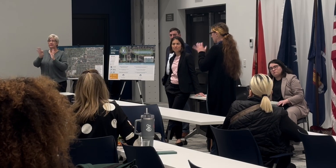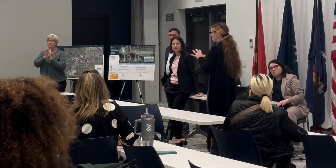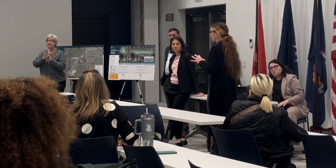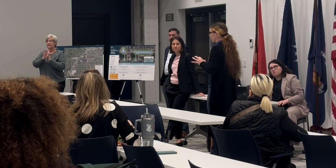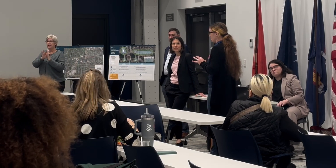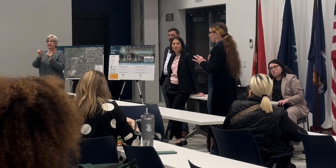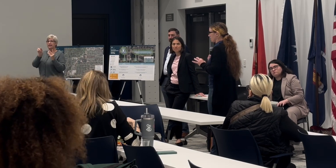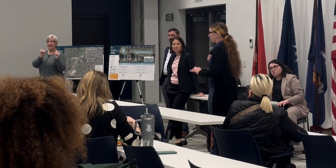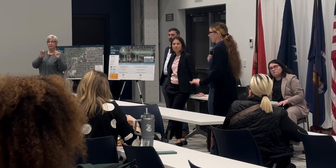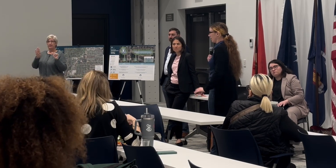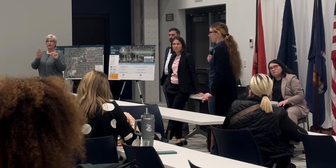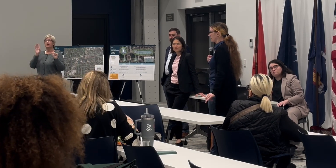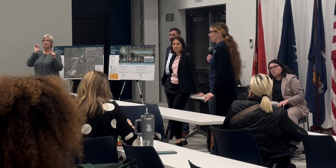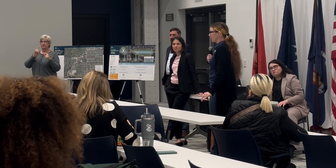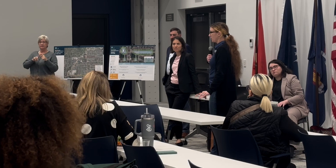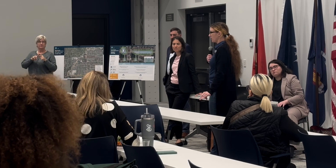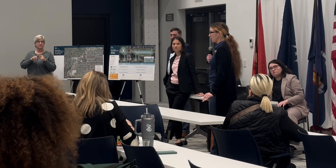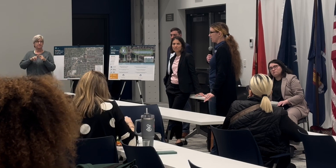making any choices.